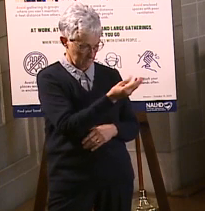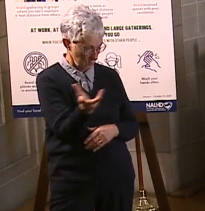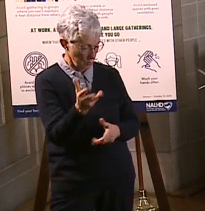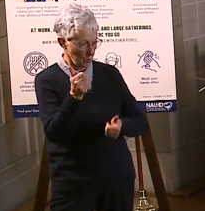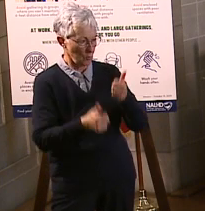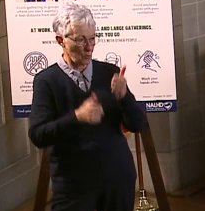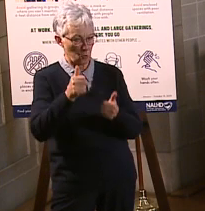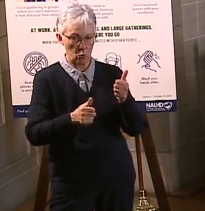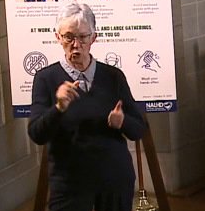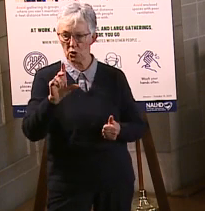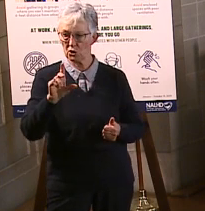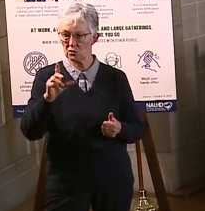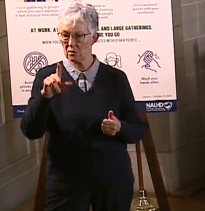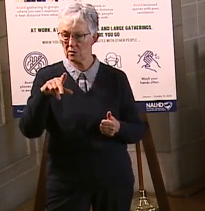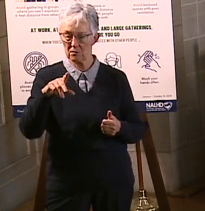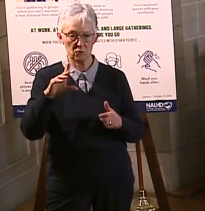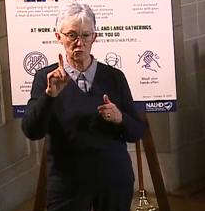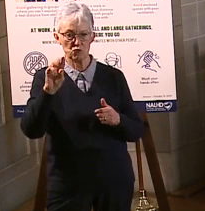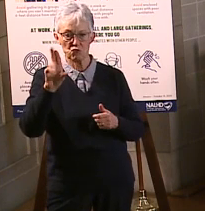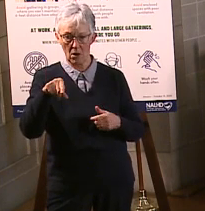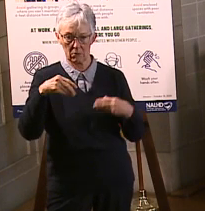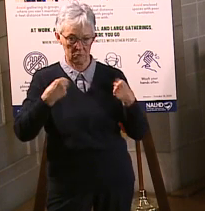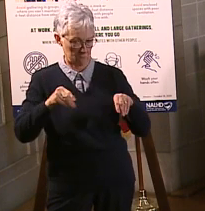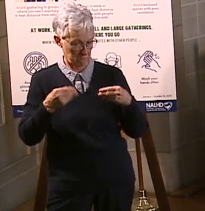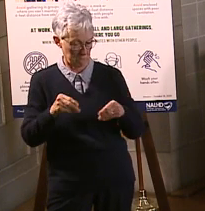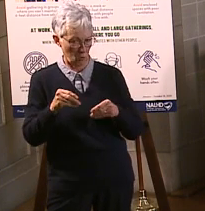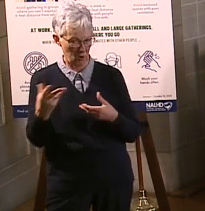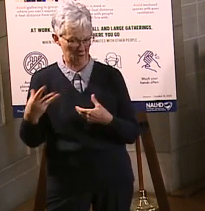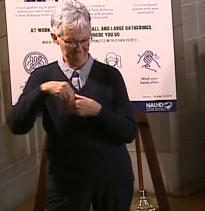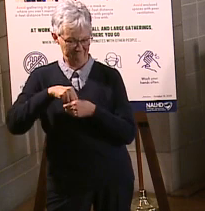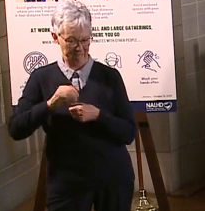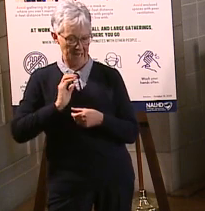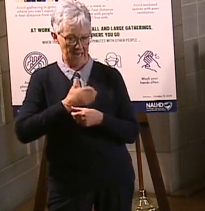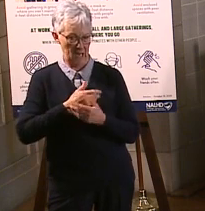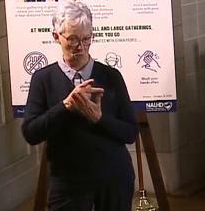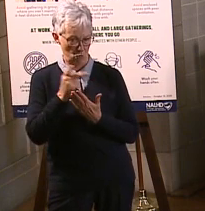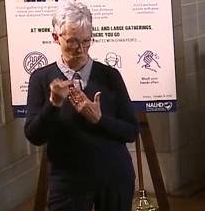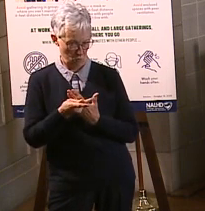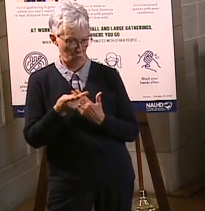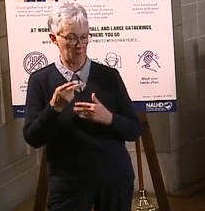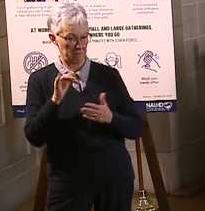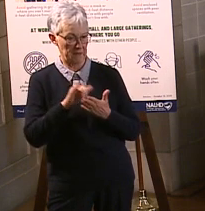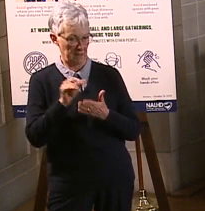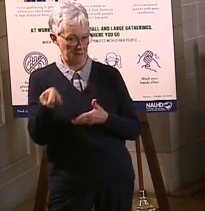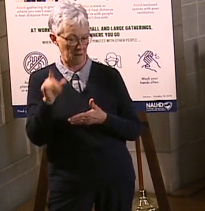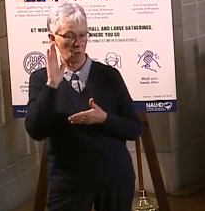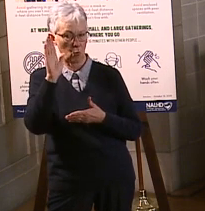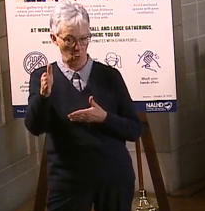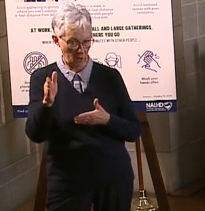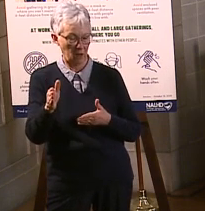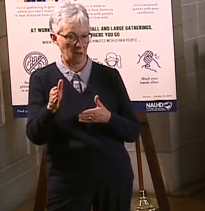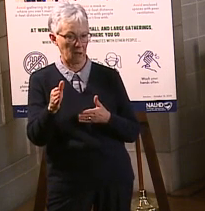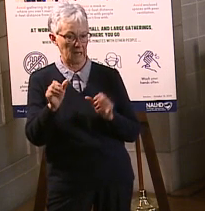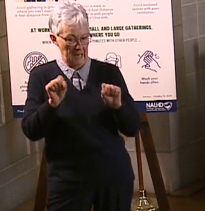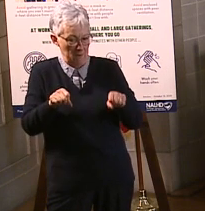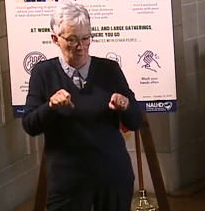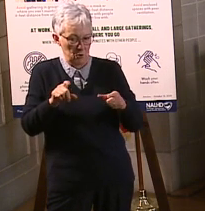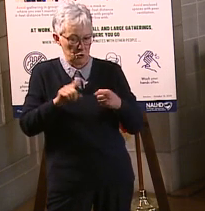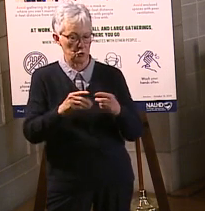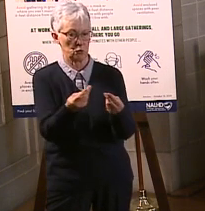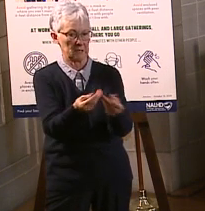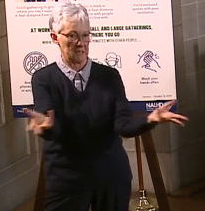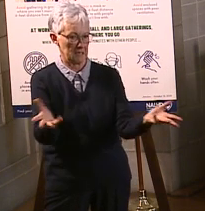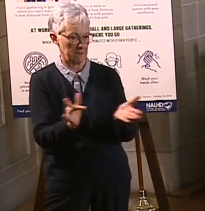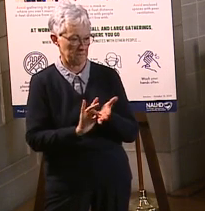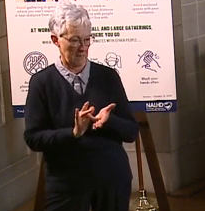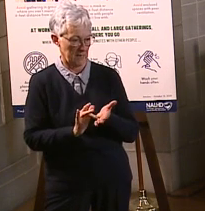federal partners inform us at the state. Just a reminder, too, that is, they work directly with the pharmacies. So the